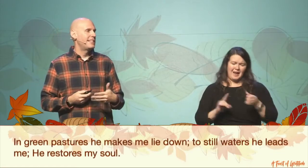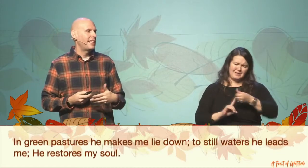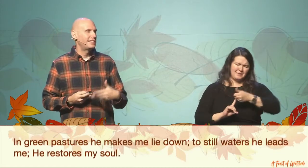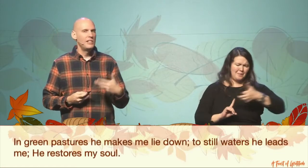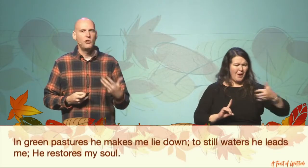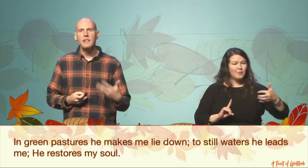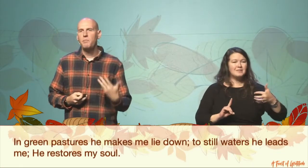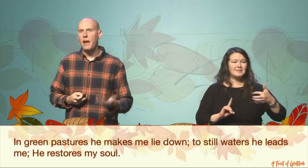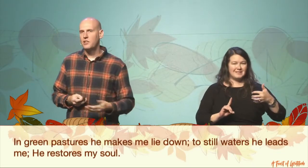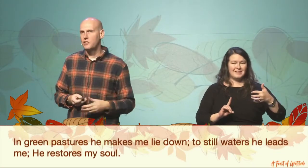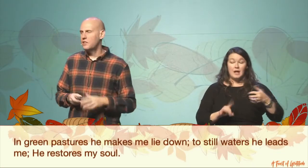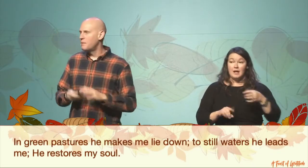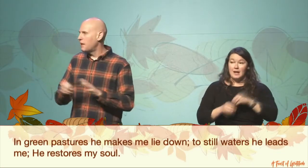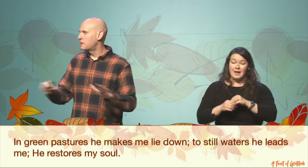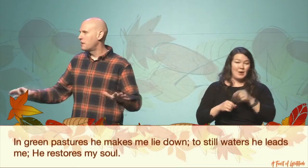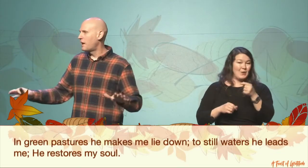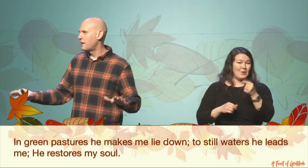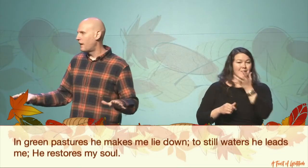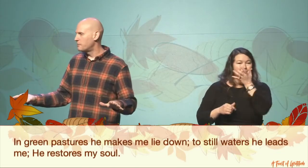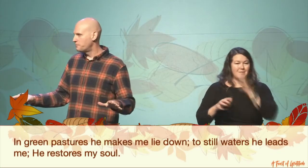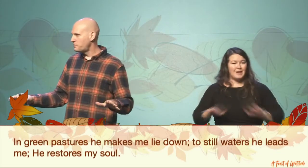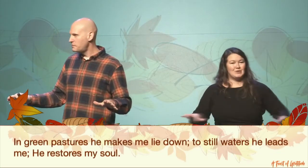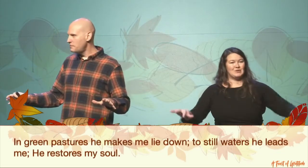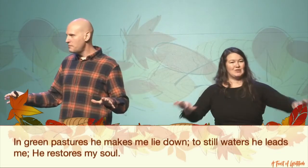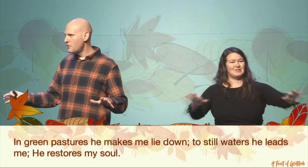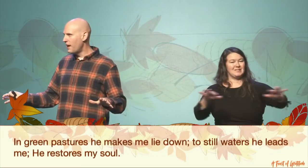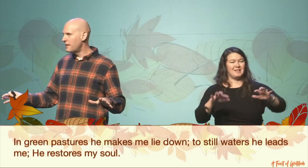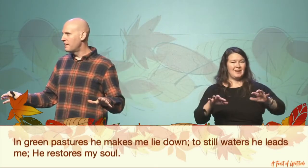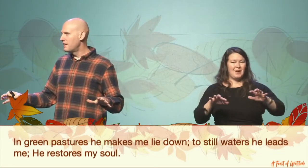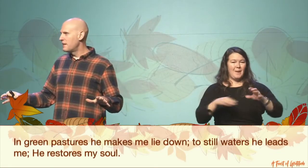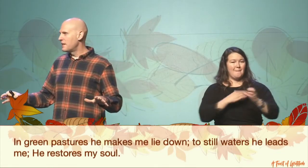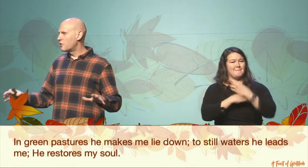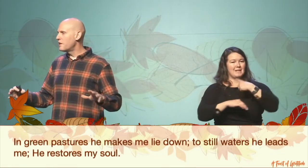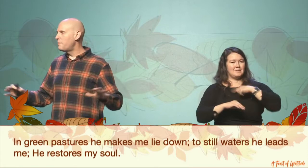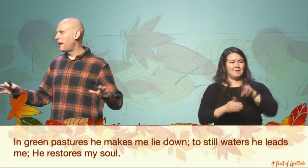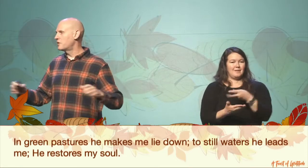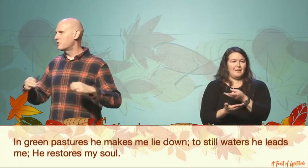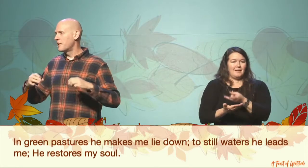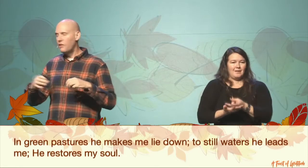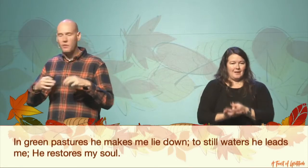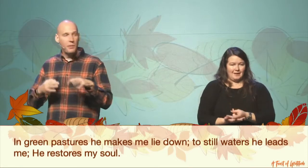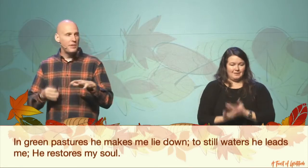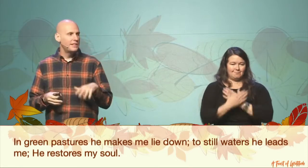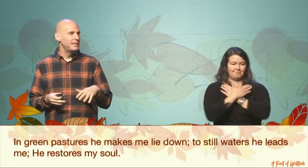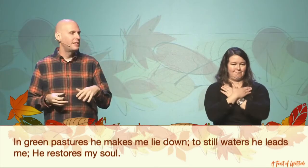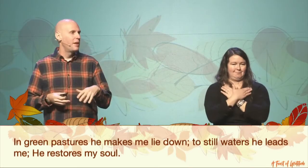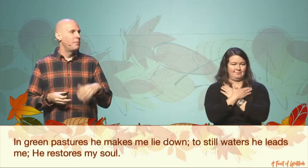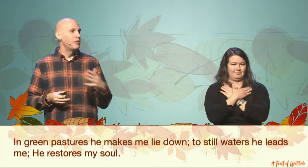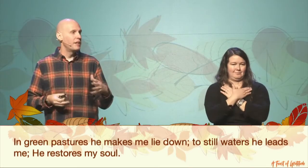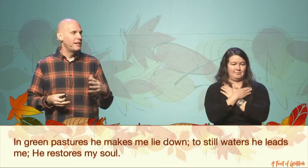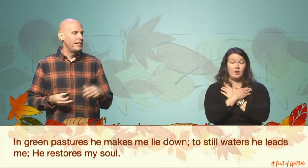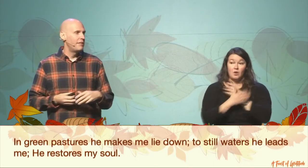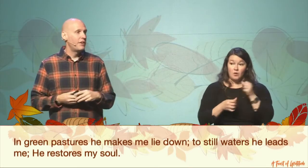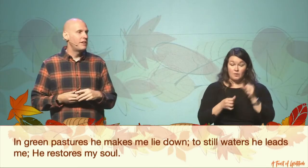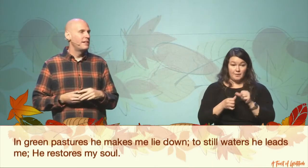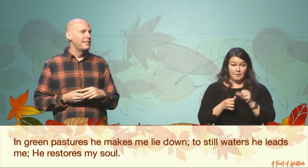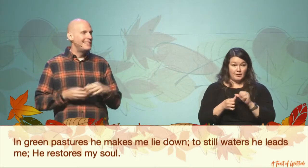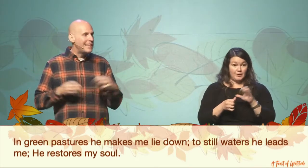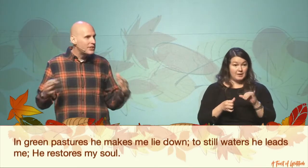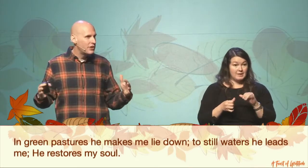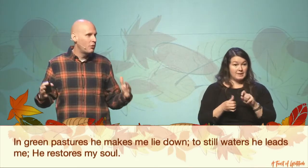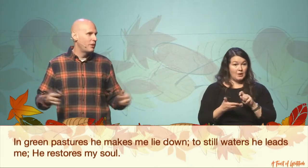says in the text, in green pastures, he makes me lie down, right? In green pastures. Now remember, this is being written in a